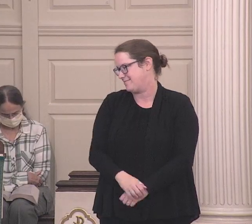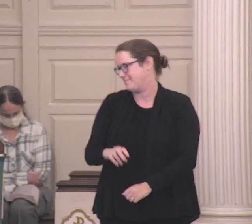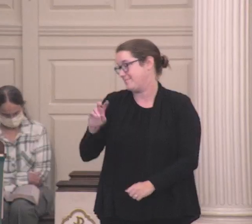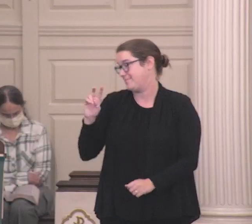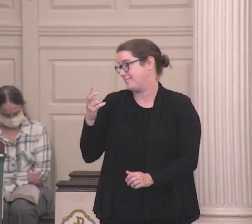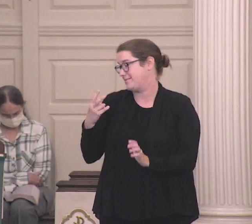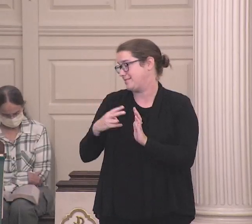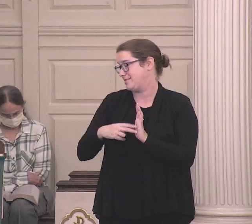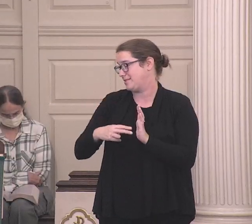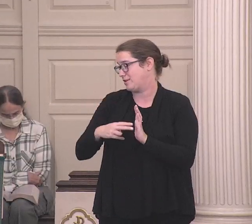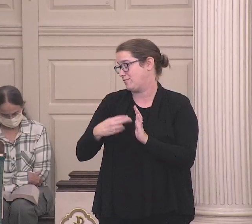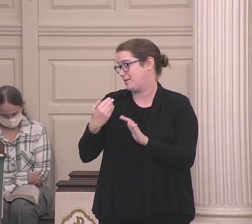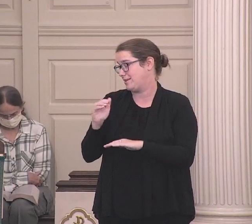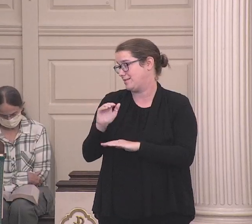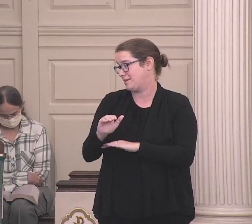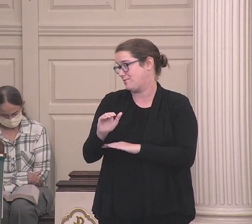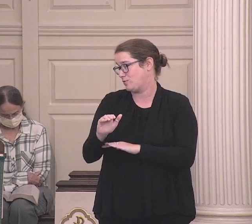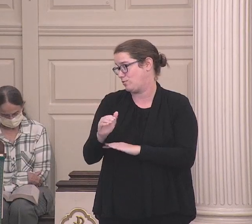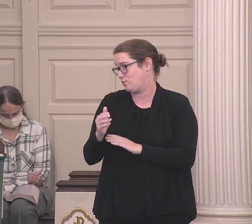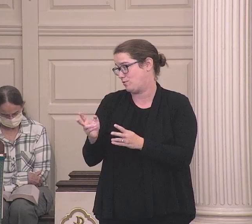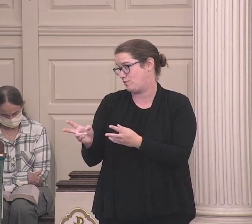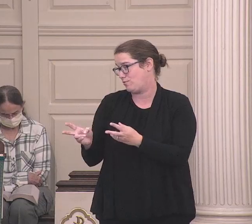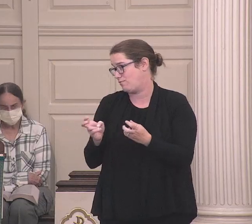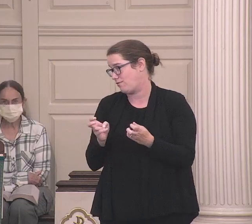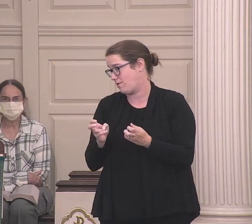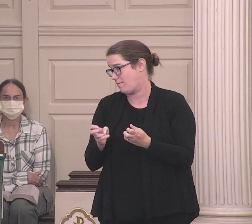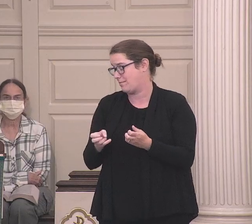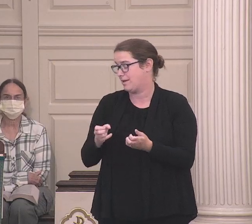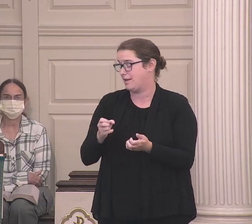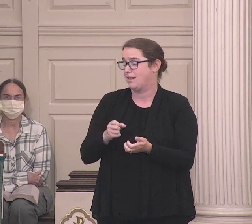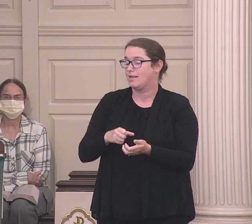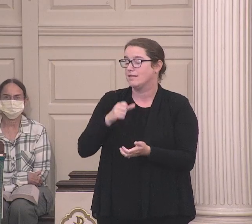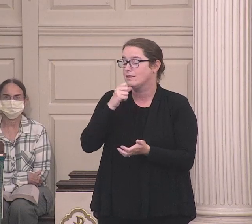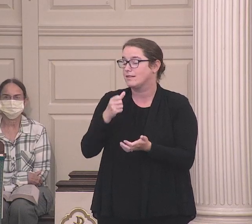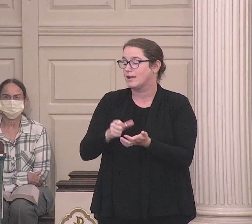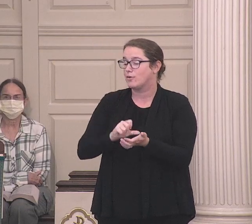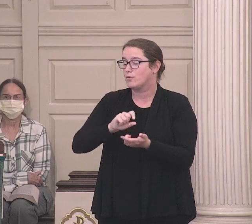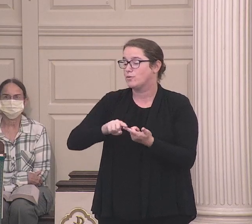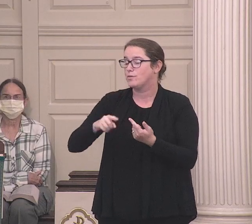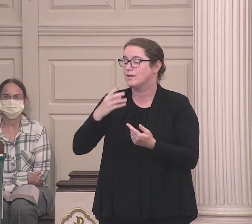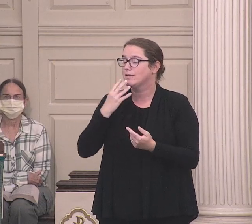The second reading this afternoon is a reading from the letter to the Hebrews.